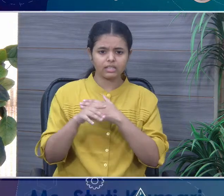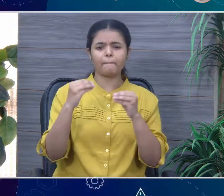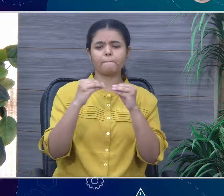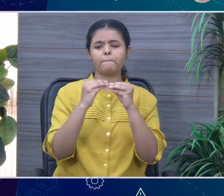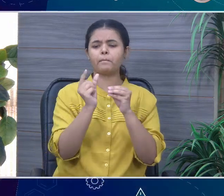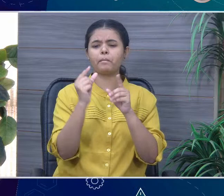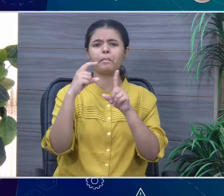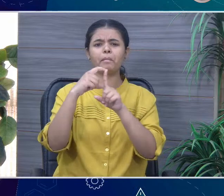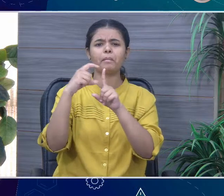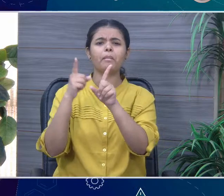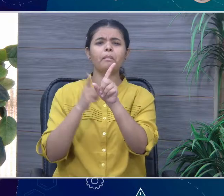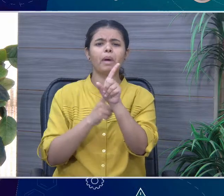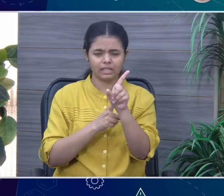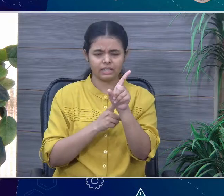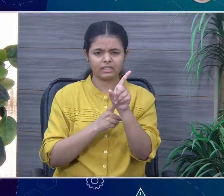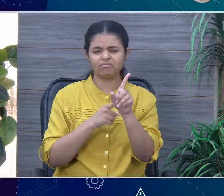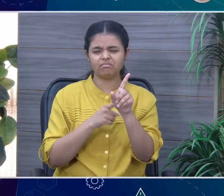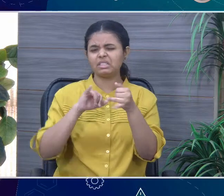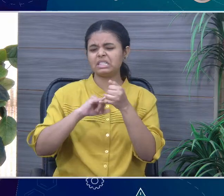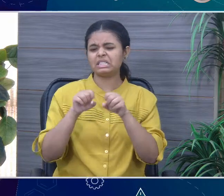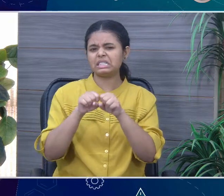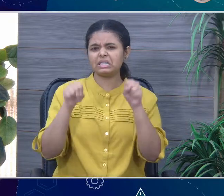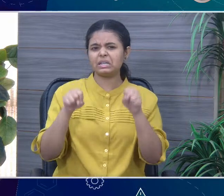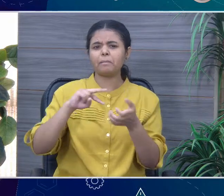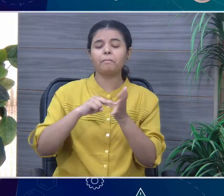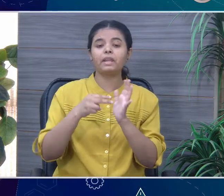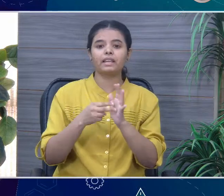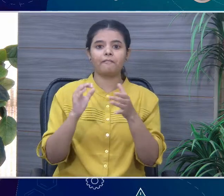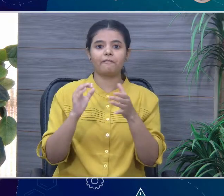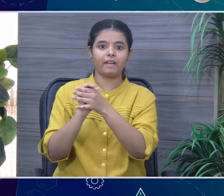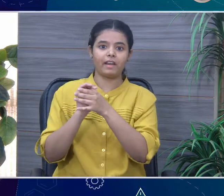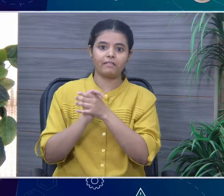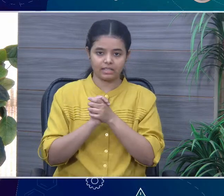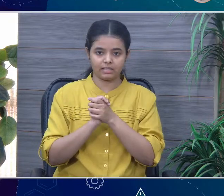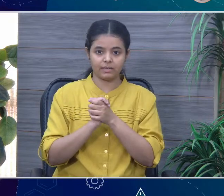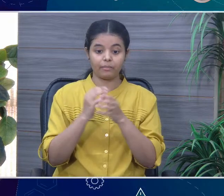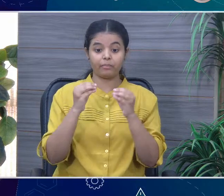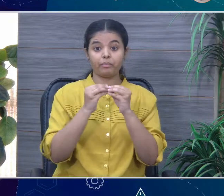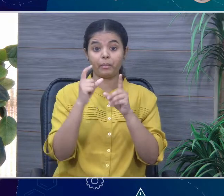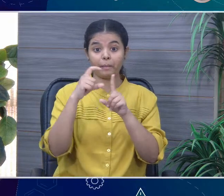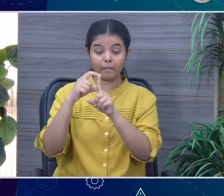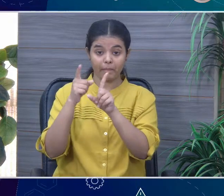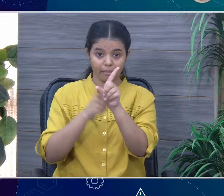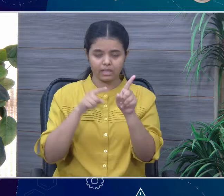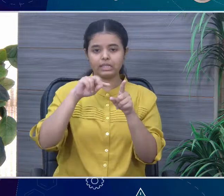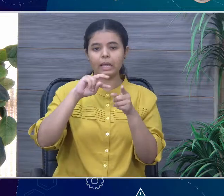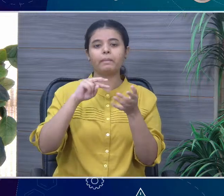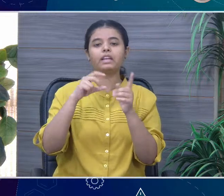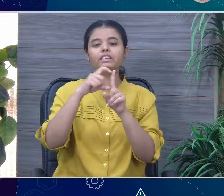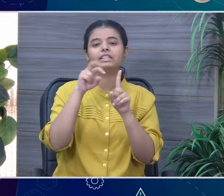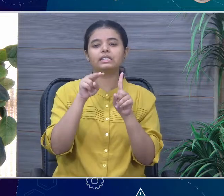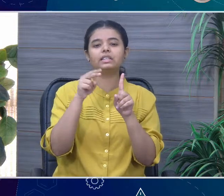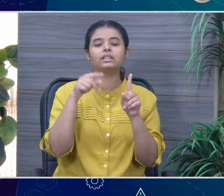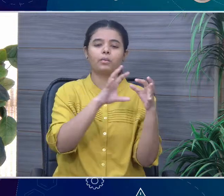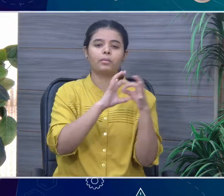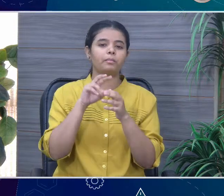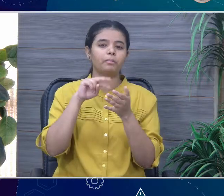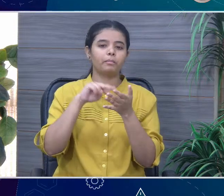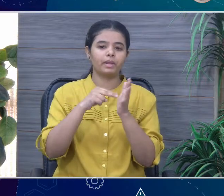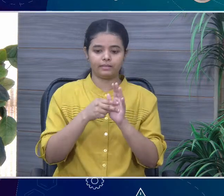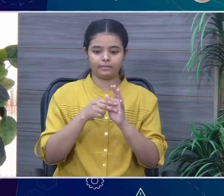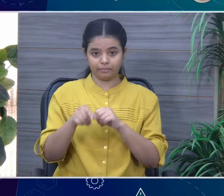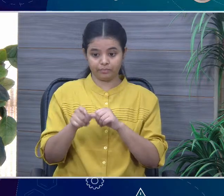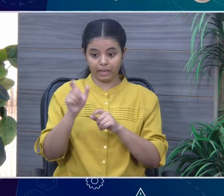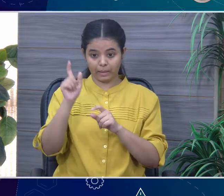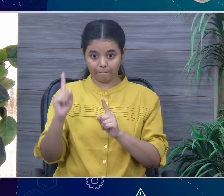me just read out the definition we have in the dictionary. And it says, the buddy system is a procedure in which two